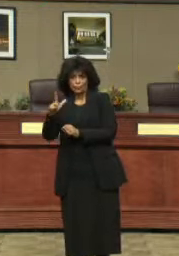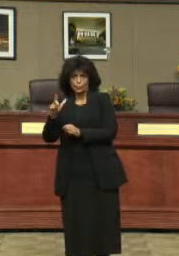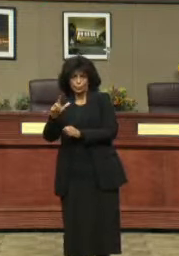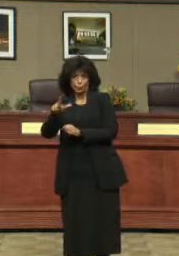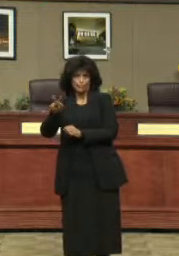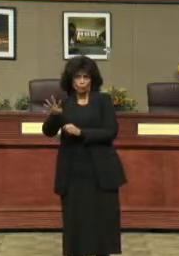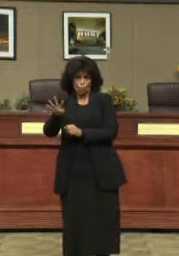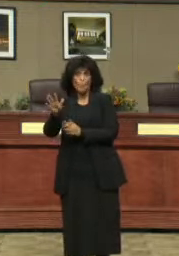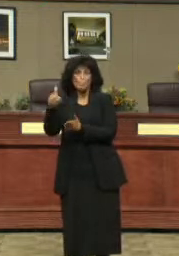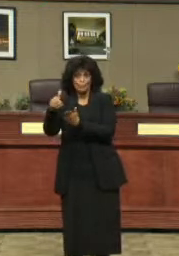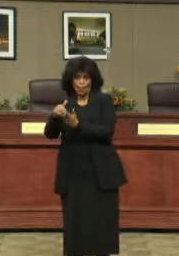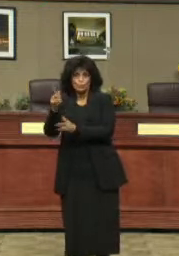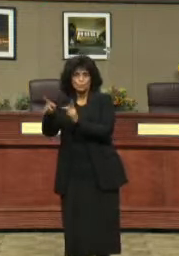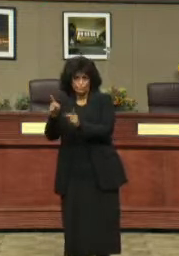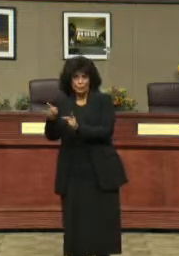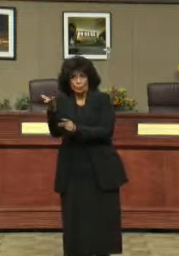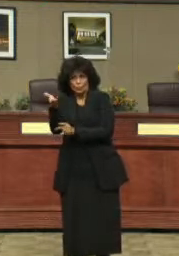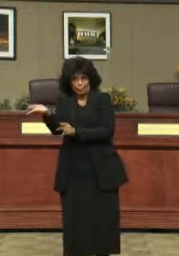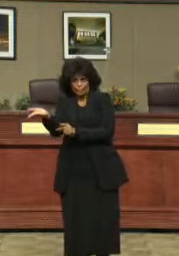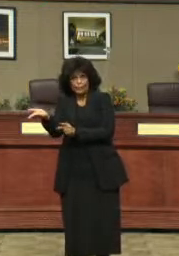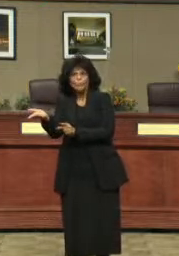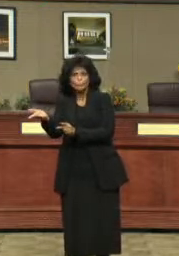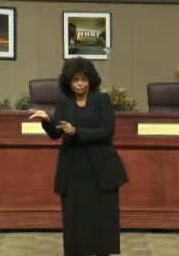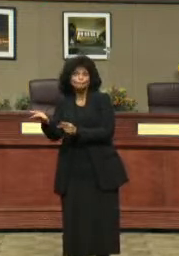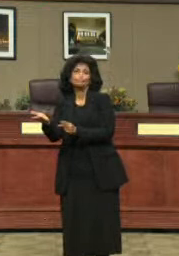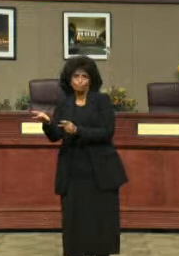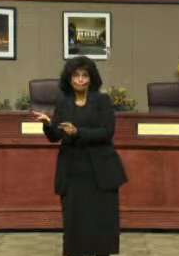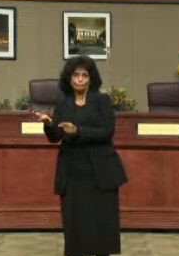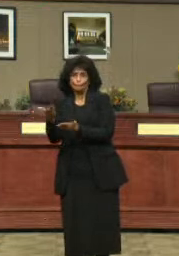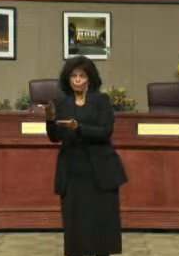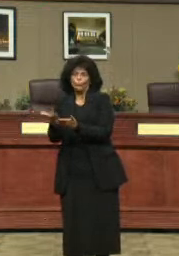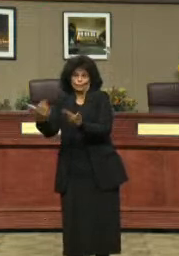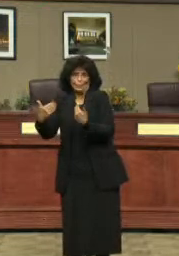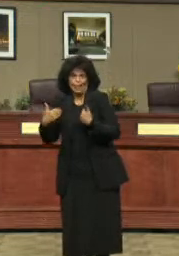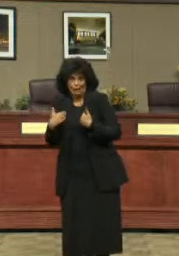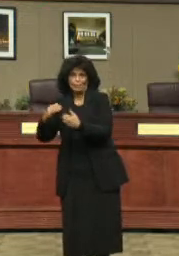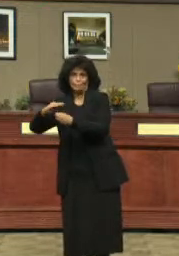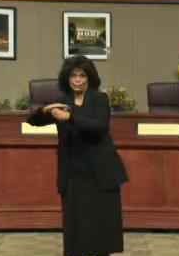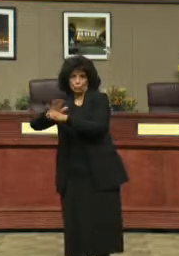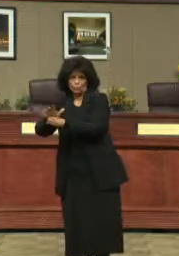334,000 persons that have tested positive. So that means that's about